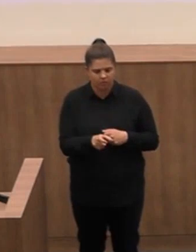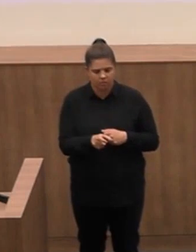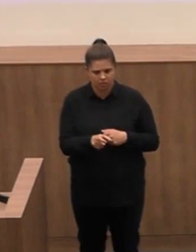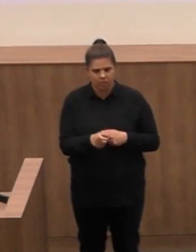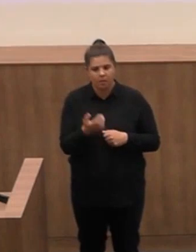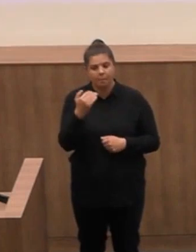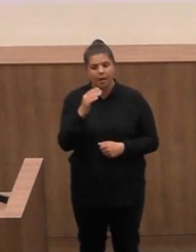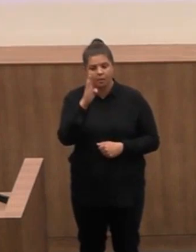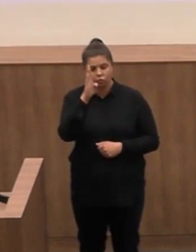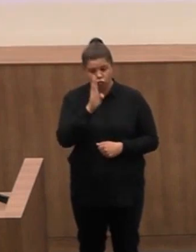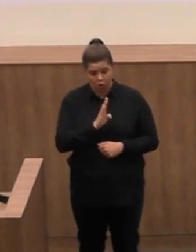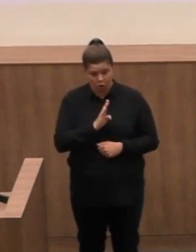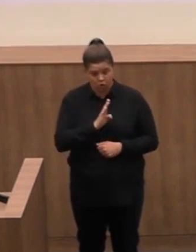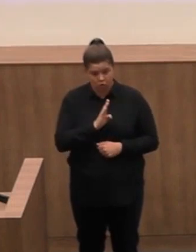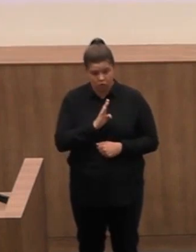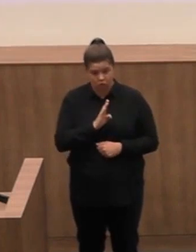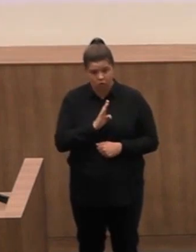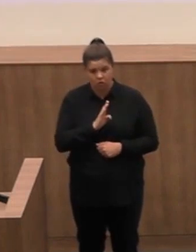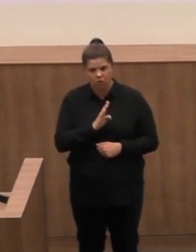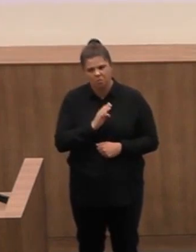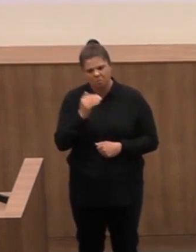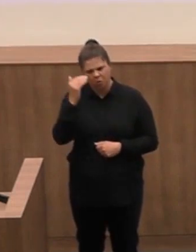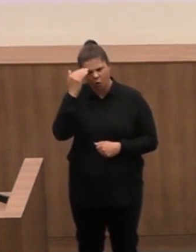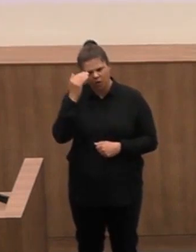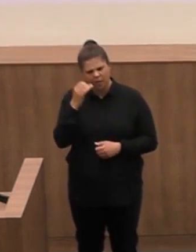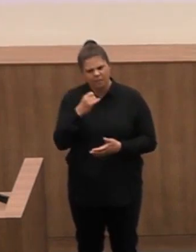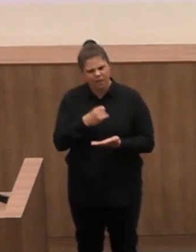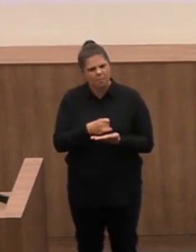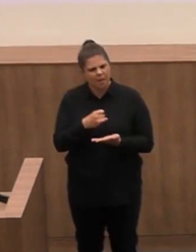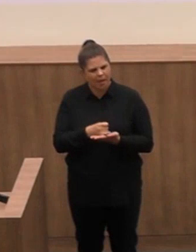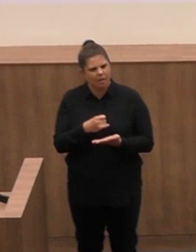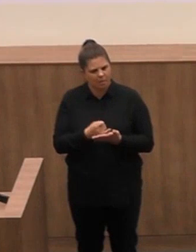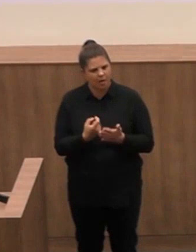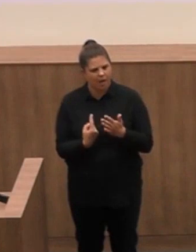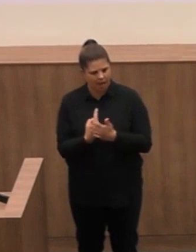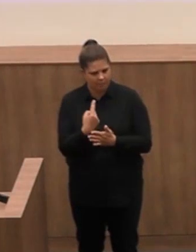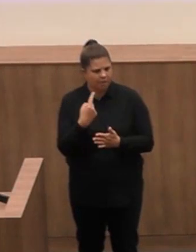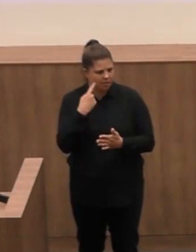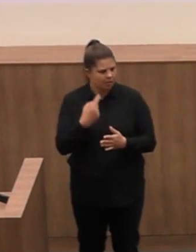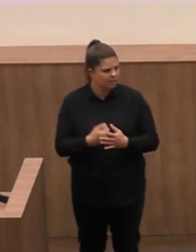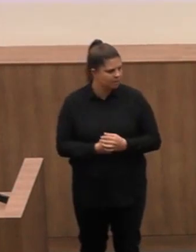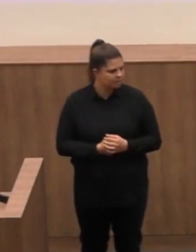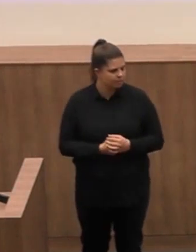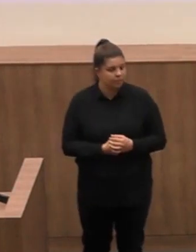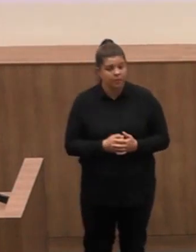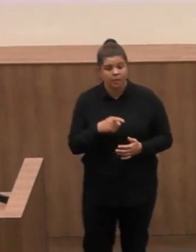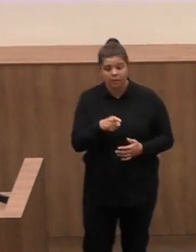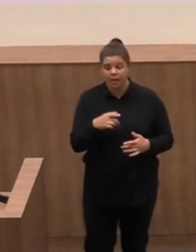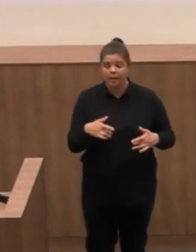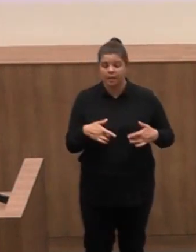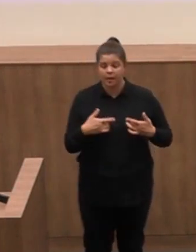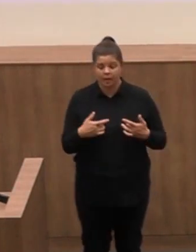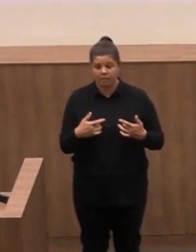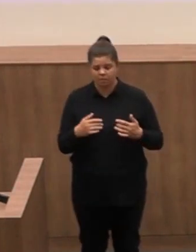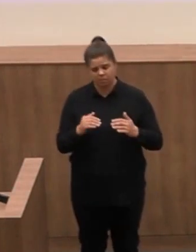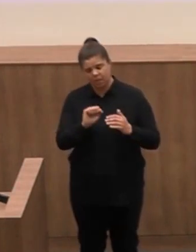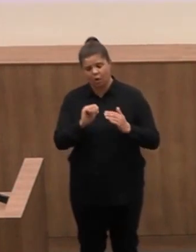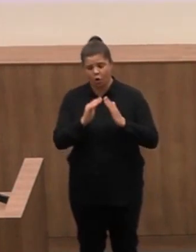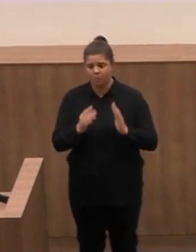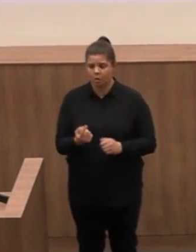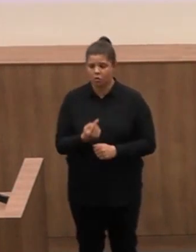previously a stroke and probably some cognitive impairment related to that stroke. They were living at home alone, and they'd